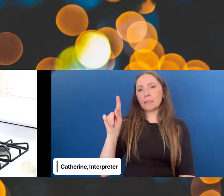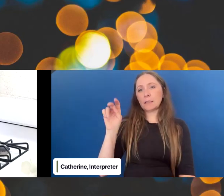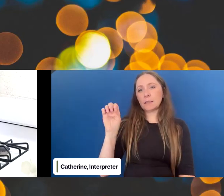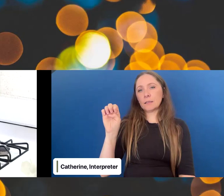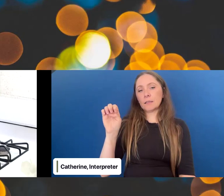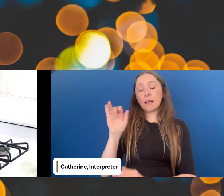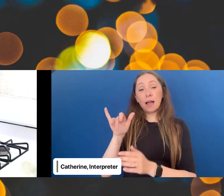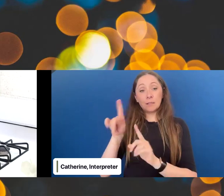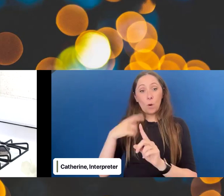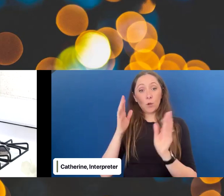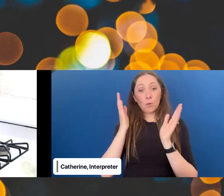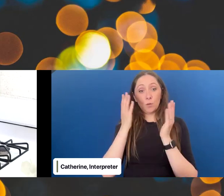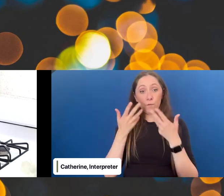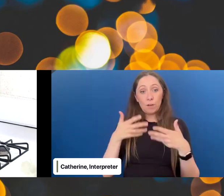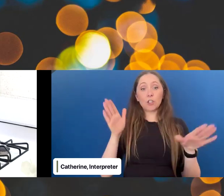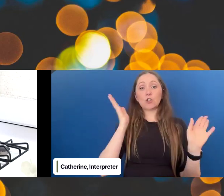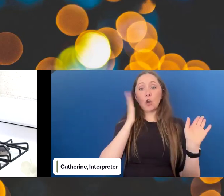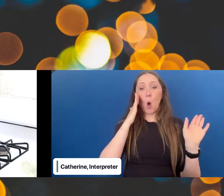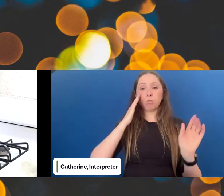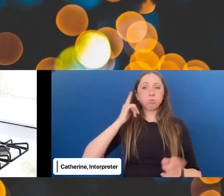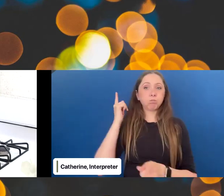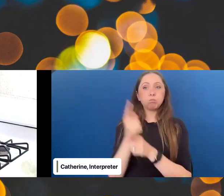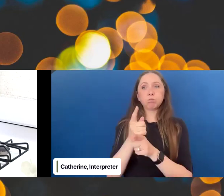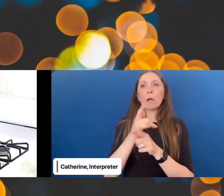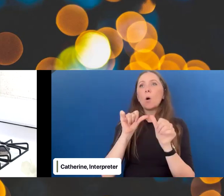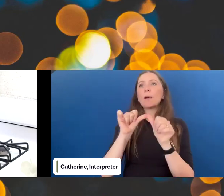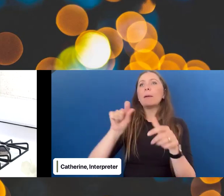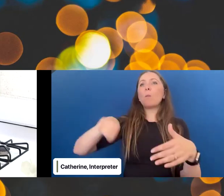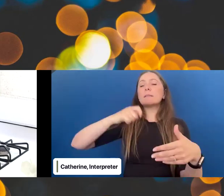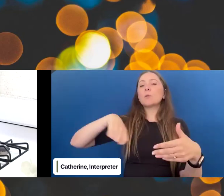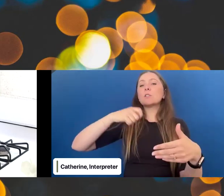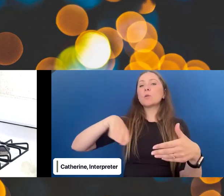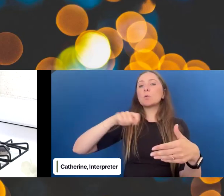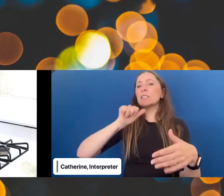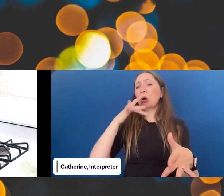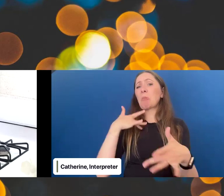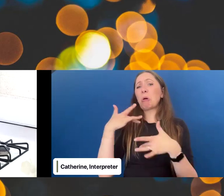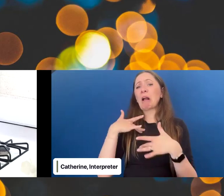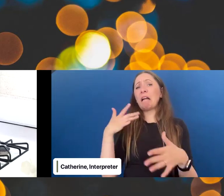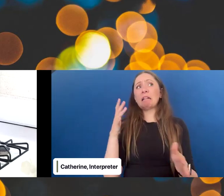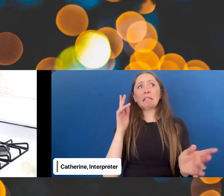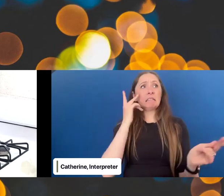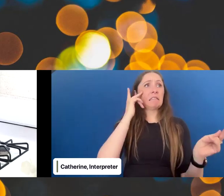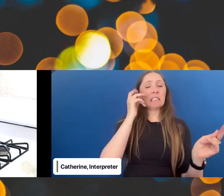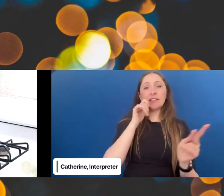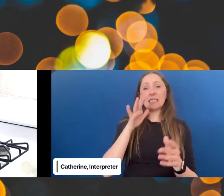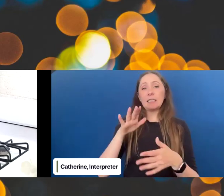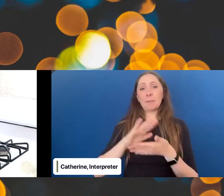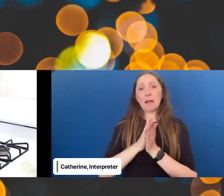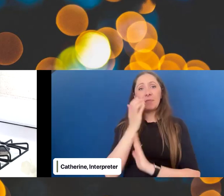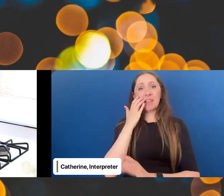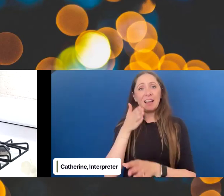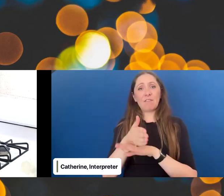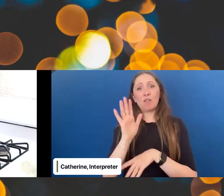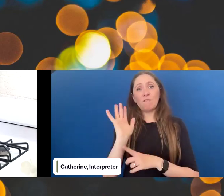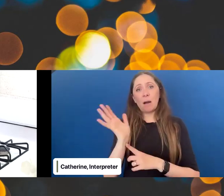So that's when you know it's there. So just keep whisking it. And don't worry, if it doesn't thicken after 5 minutes, maybe add